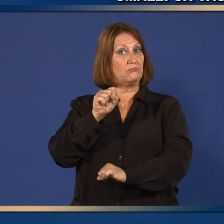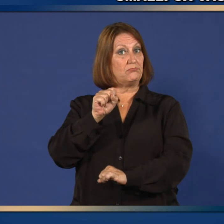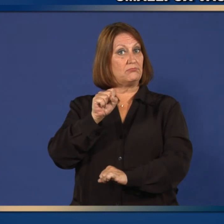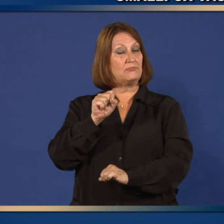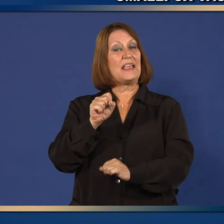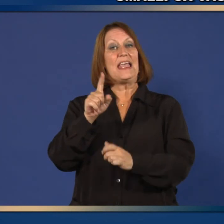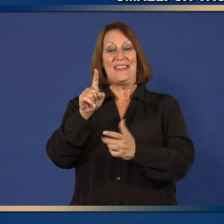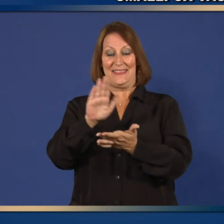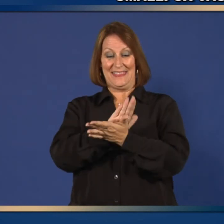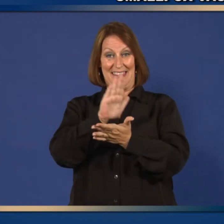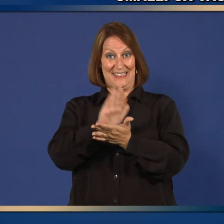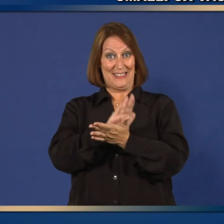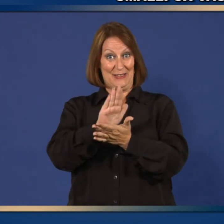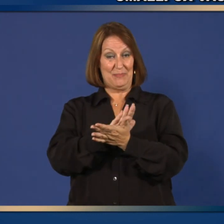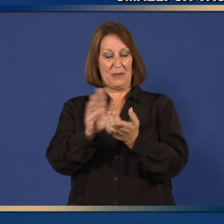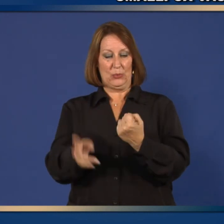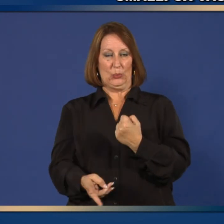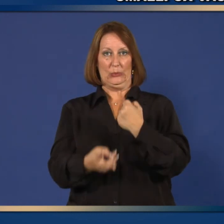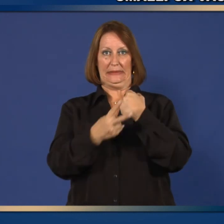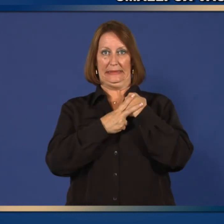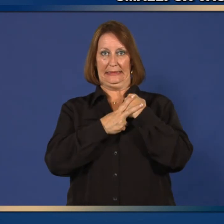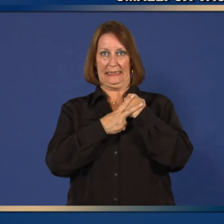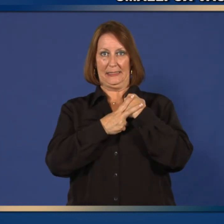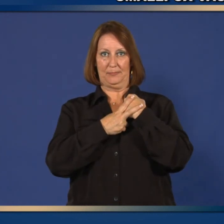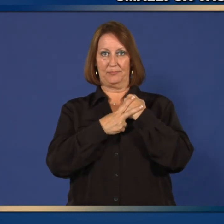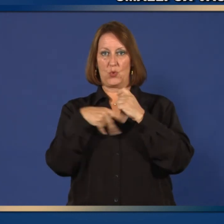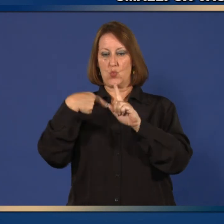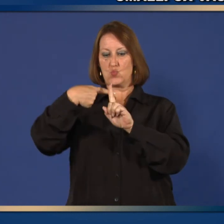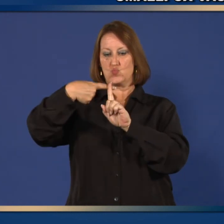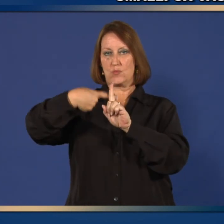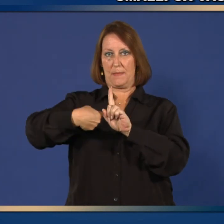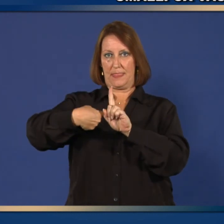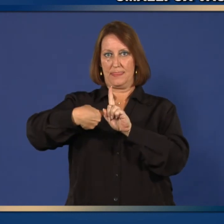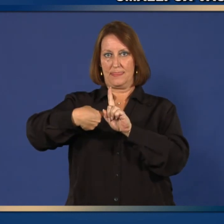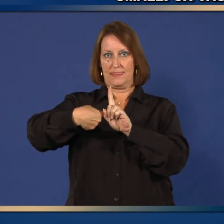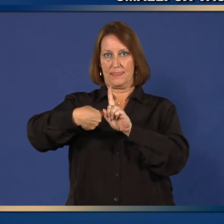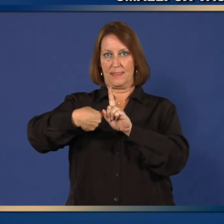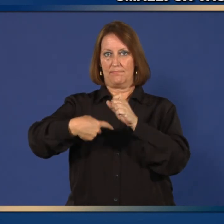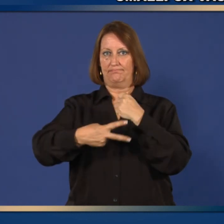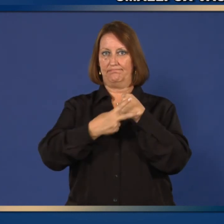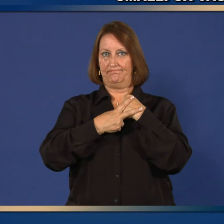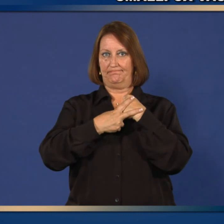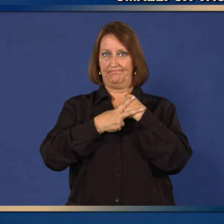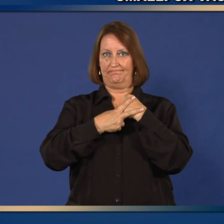please keep this document for 1 month following vaccination.